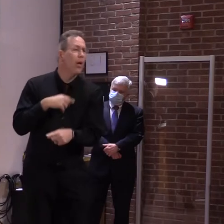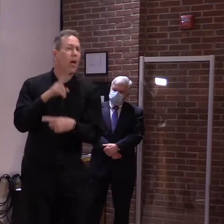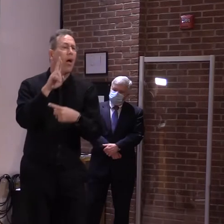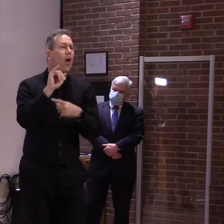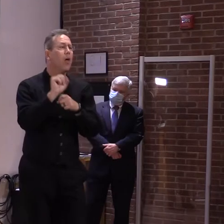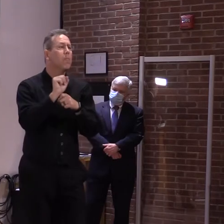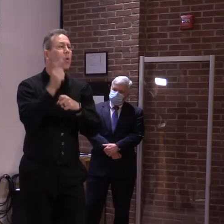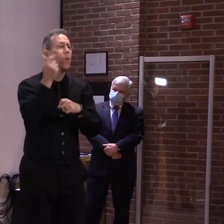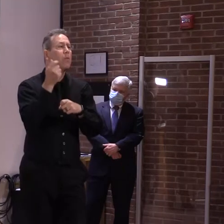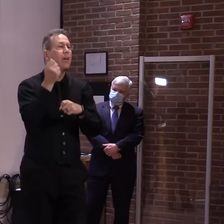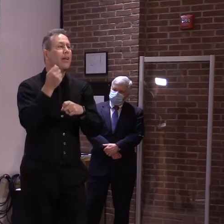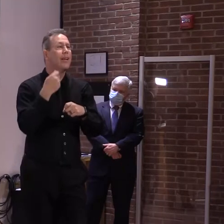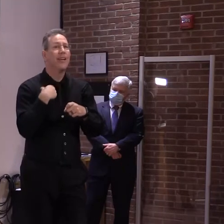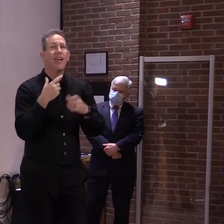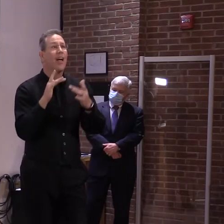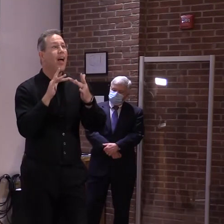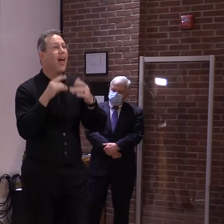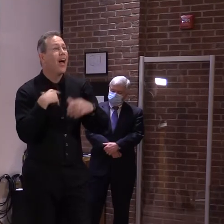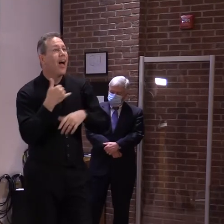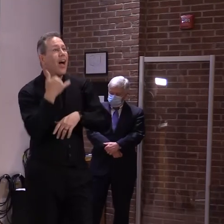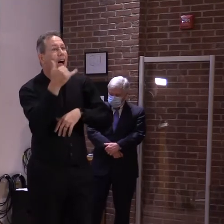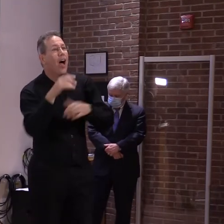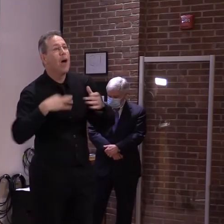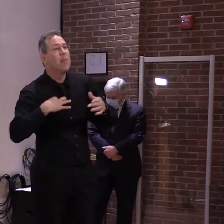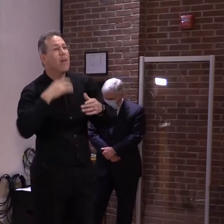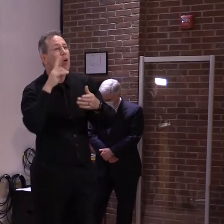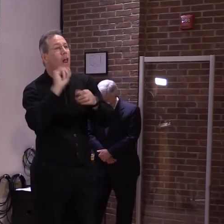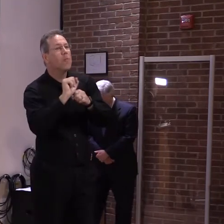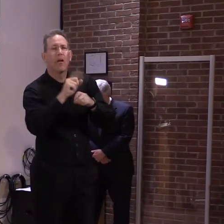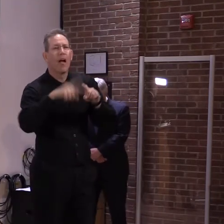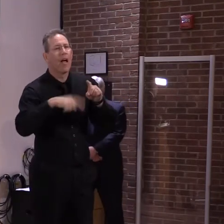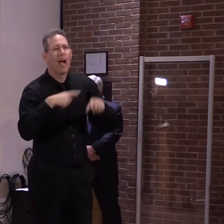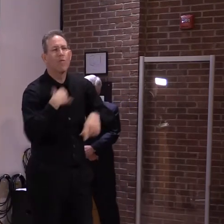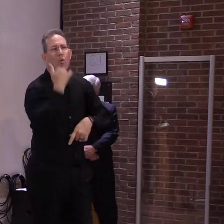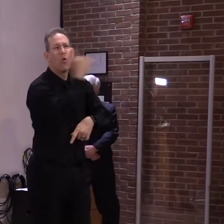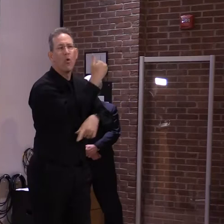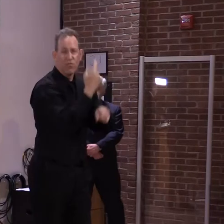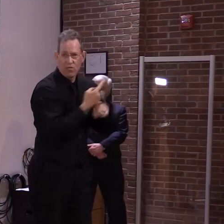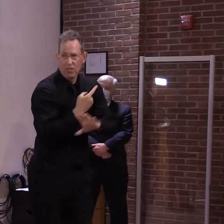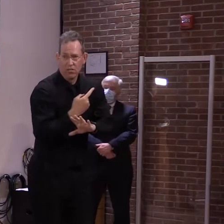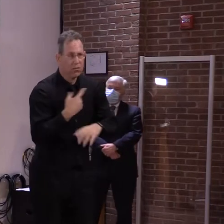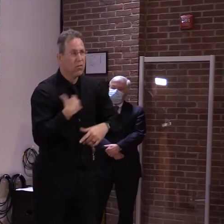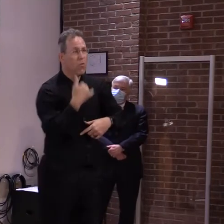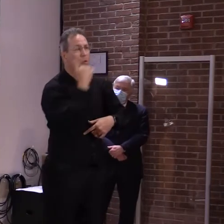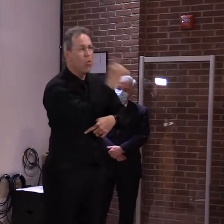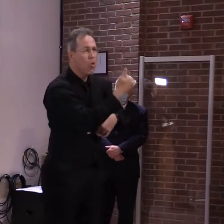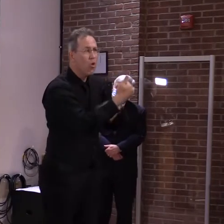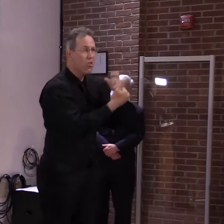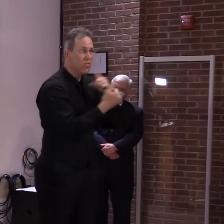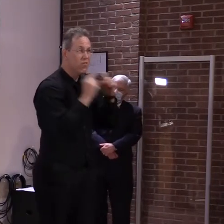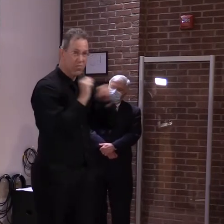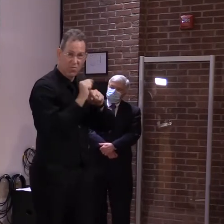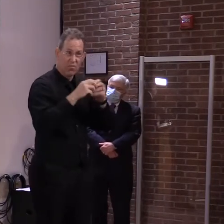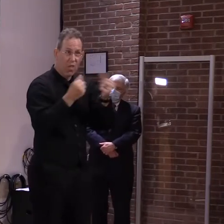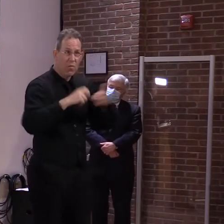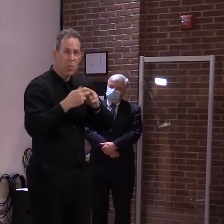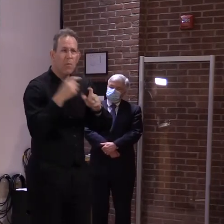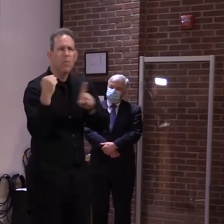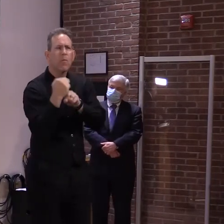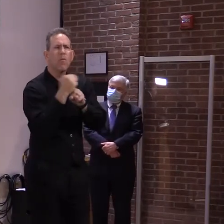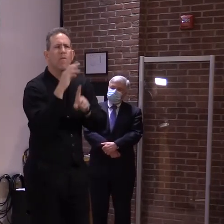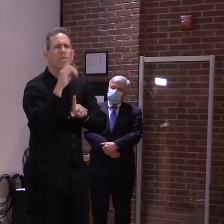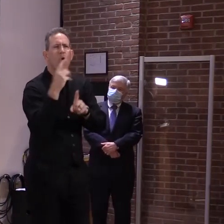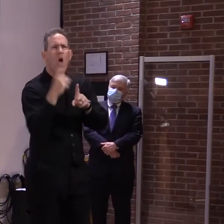the fraud issue that the commissioner had been so concerned about. Yeah, well, it certainly reduced it.